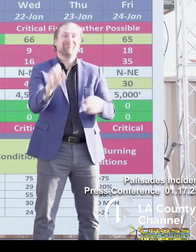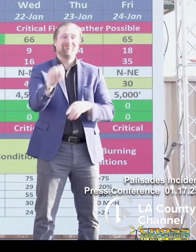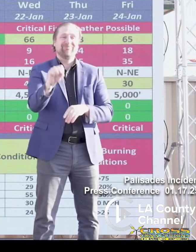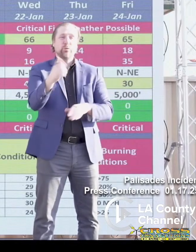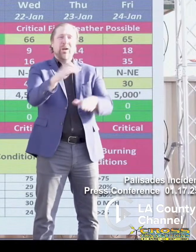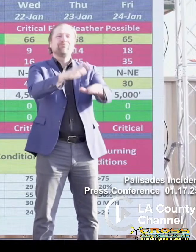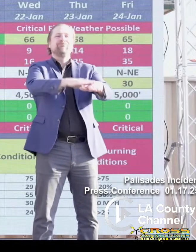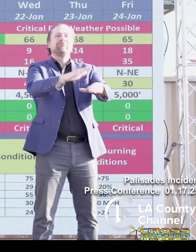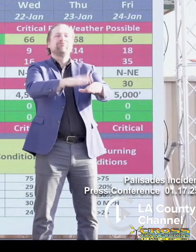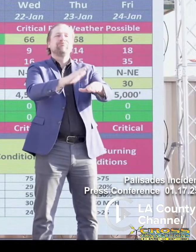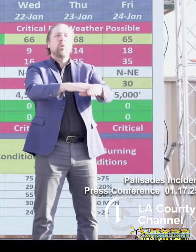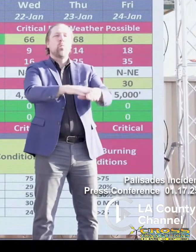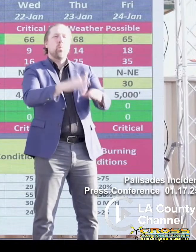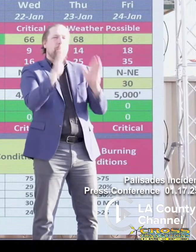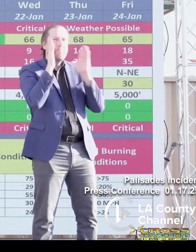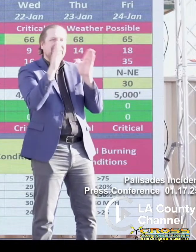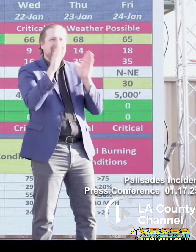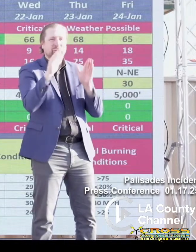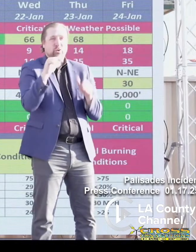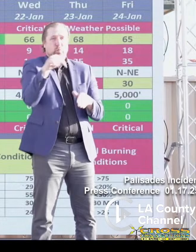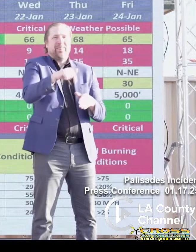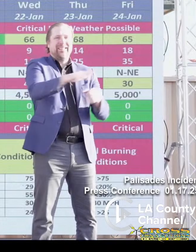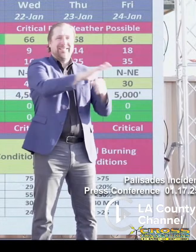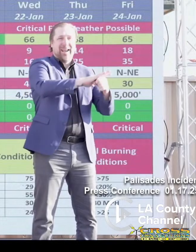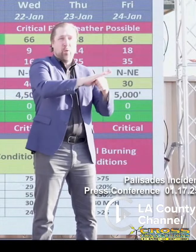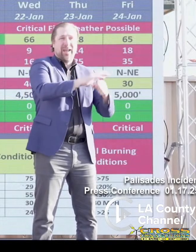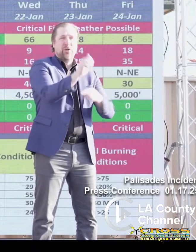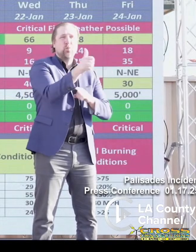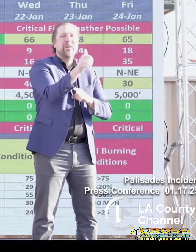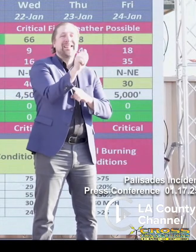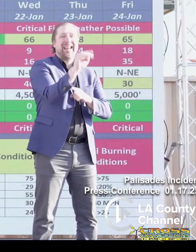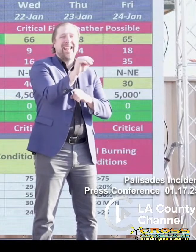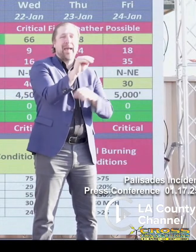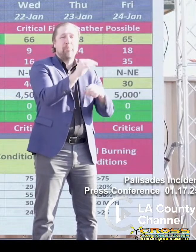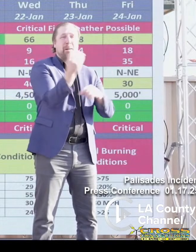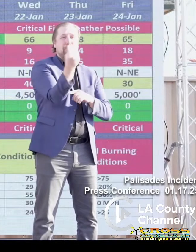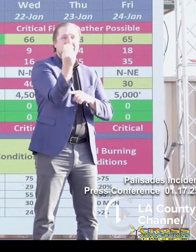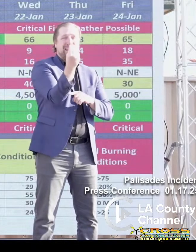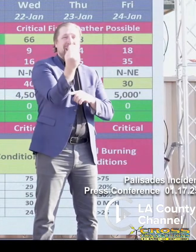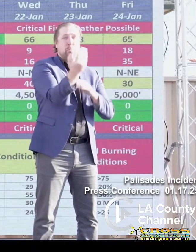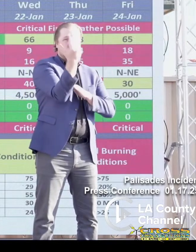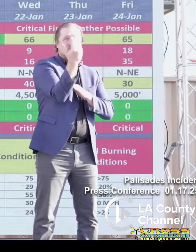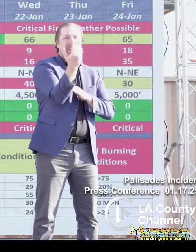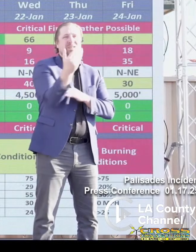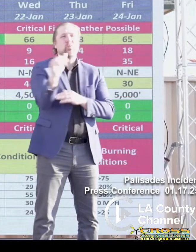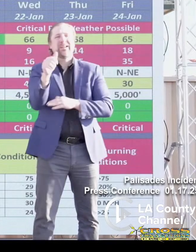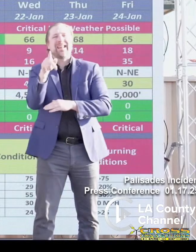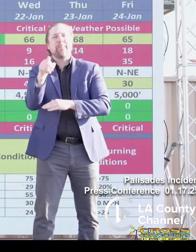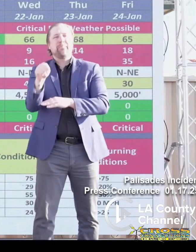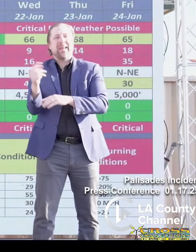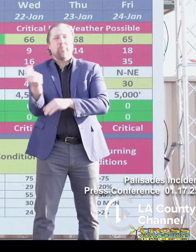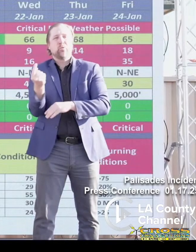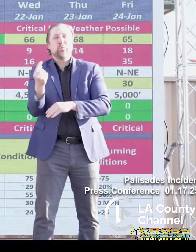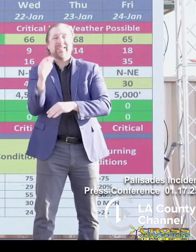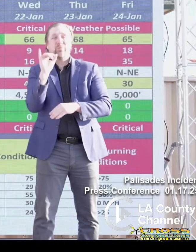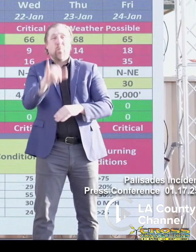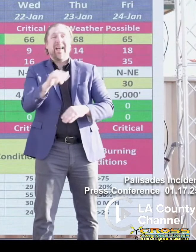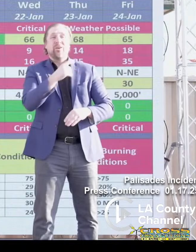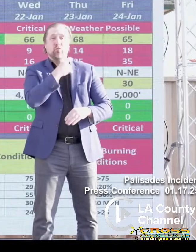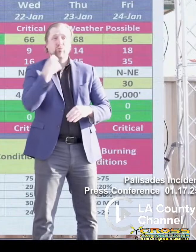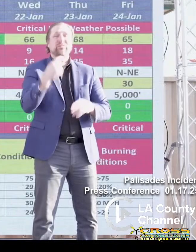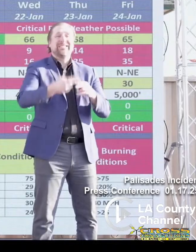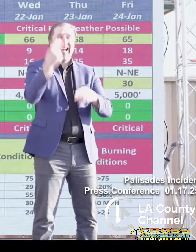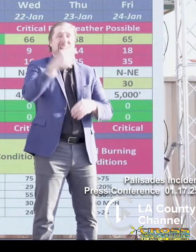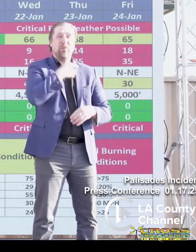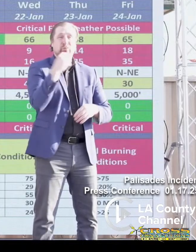weather watch in effect for this area from 10 a.m. Monday until 10 p.m. Tuesday. So again, there is fire weather watch in